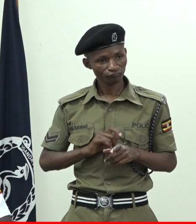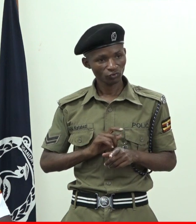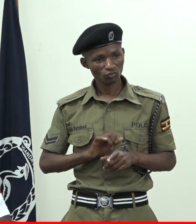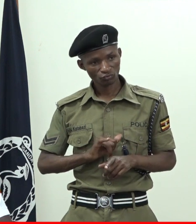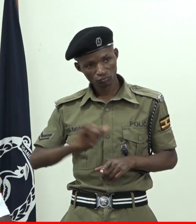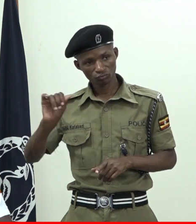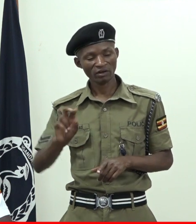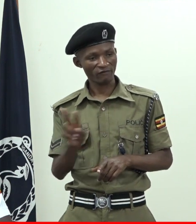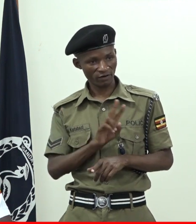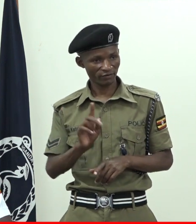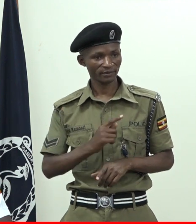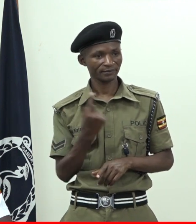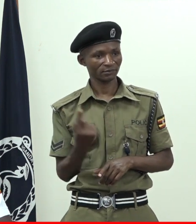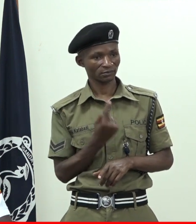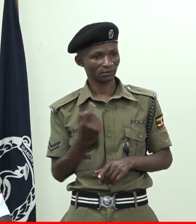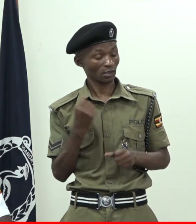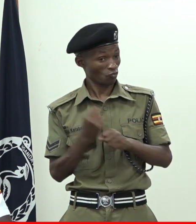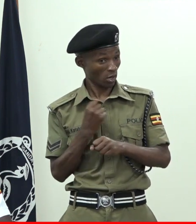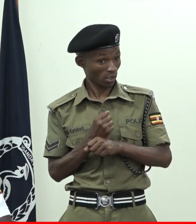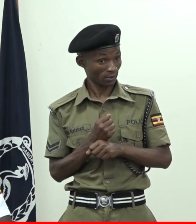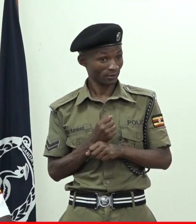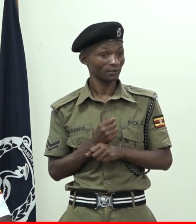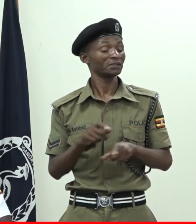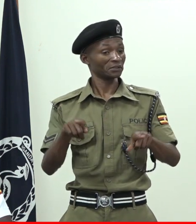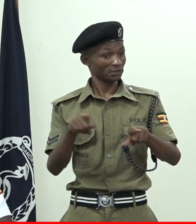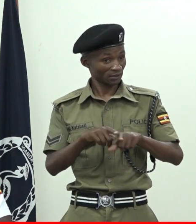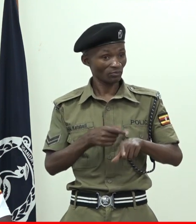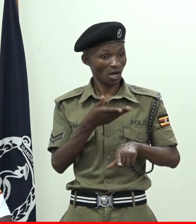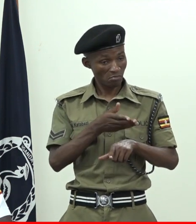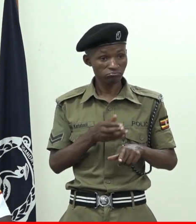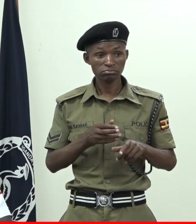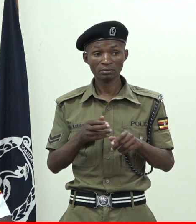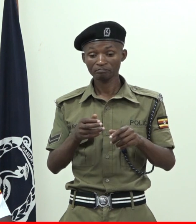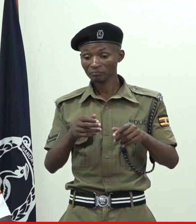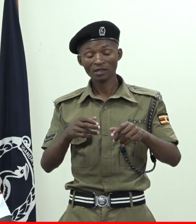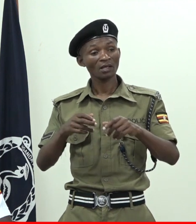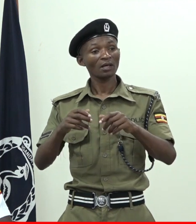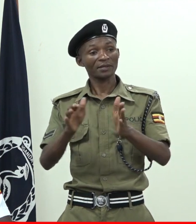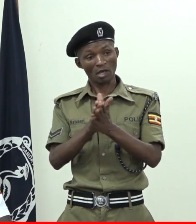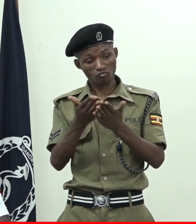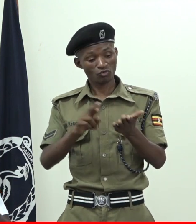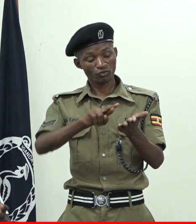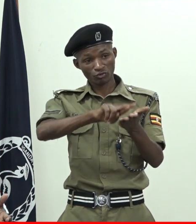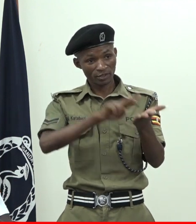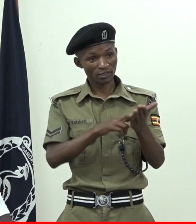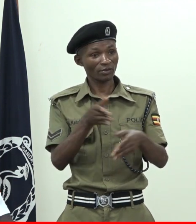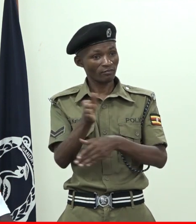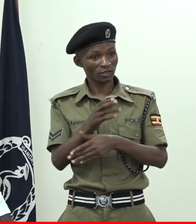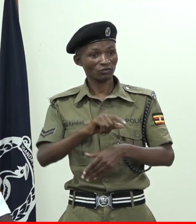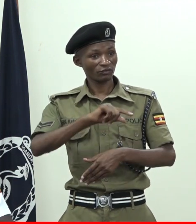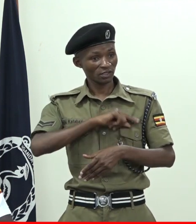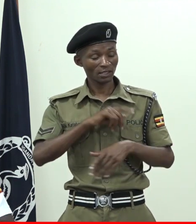migrant worker, still there is room for you to register at the Ministry of Gender. And once you register,